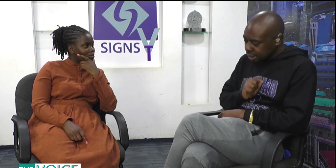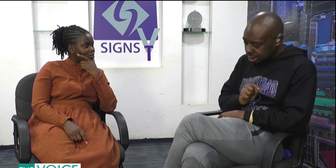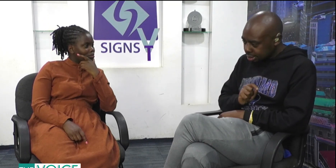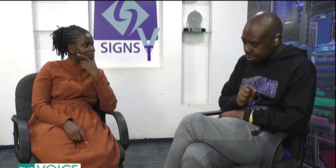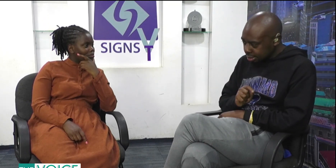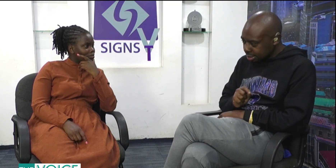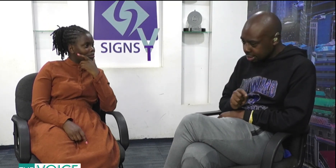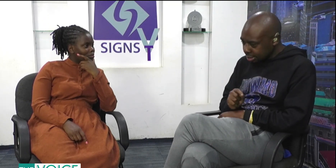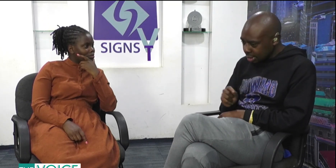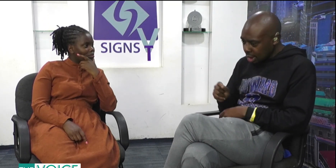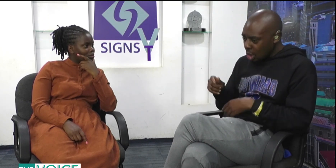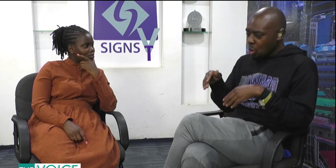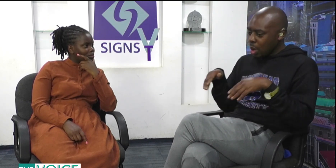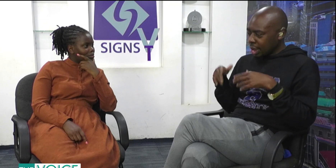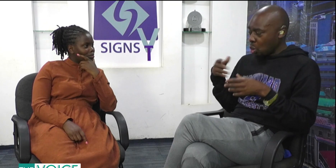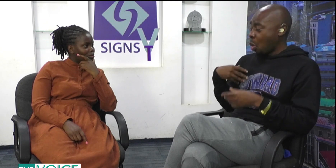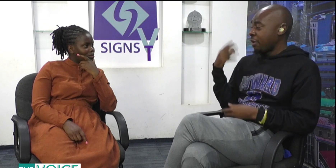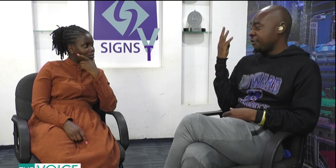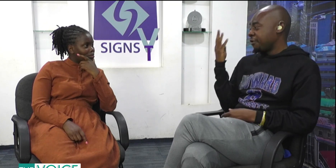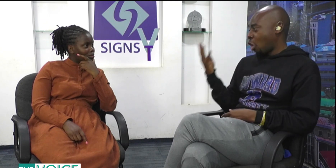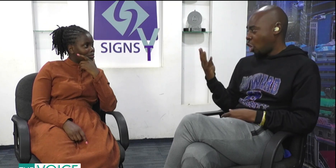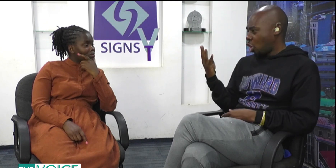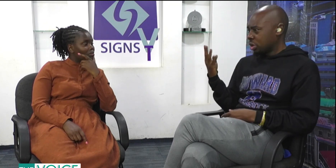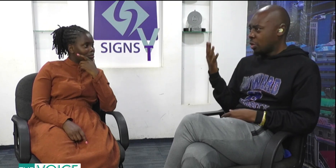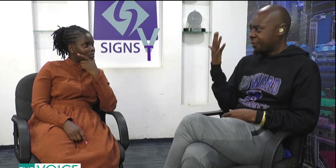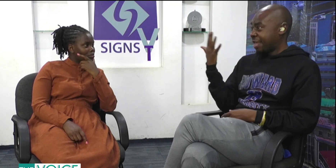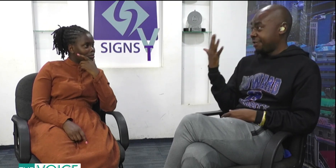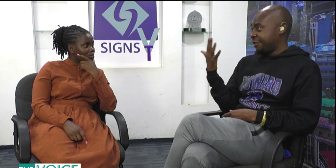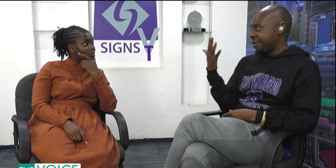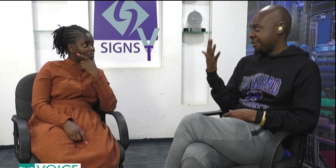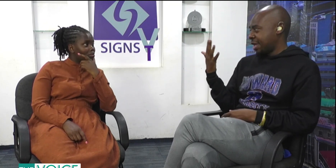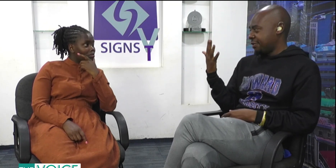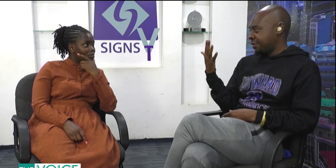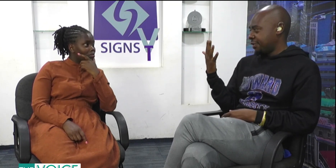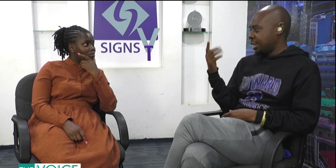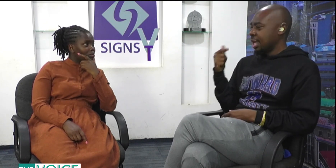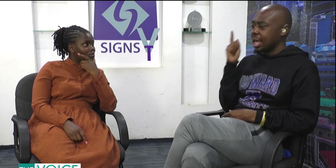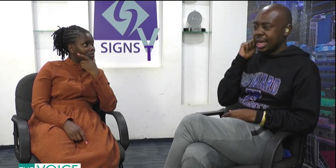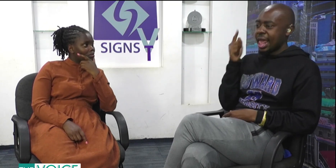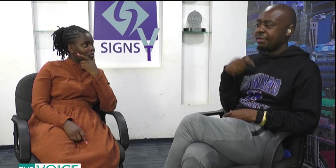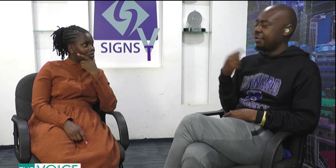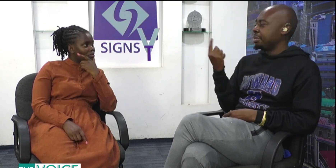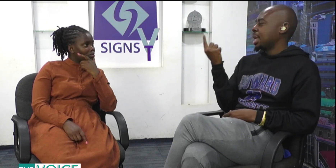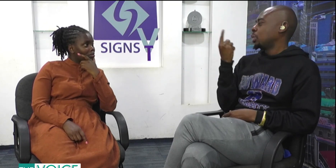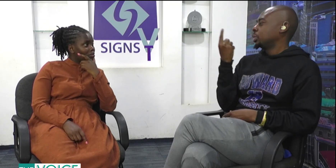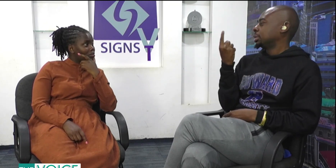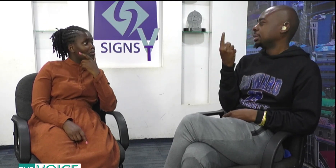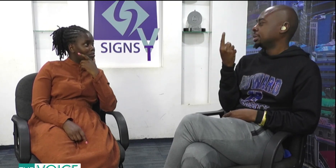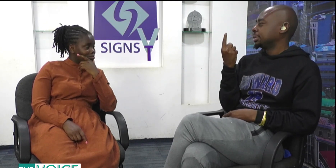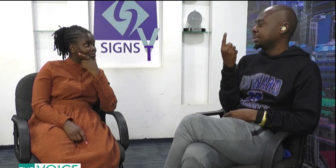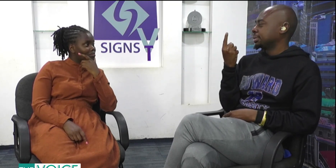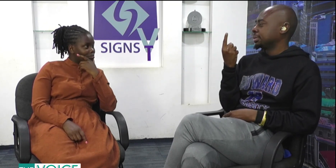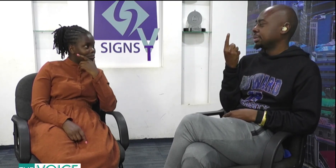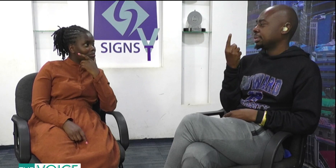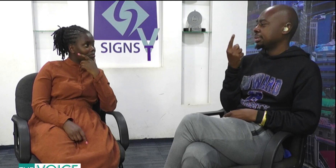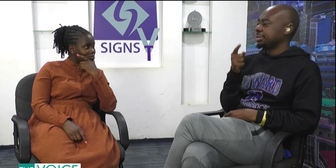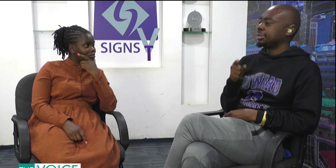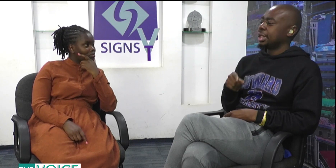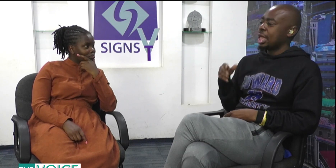December. I finished the interview, and I waited for, we were around 5 people, and I